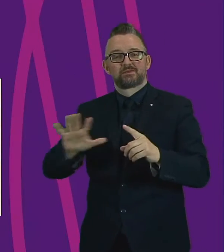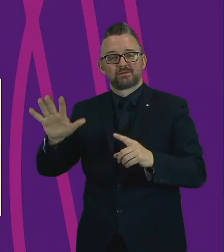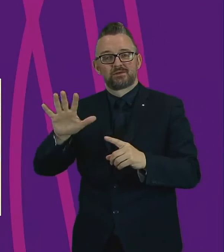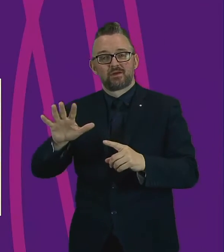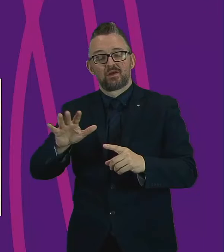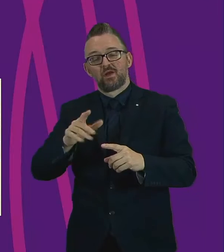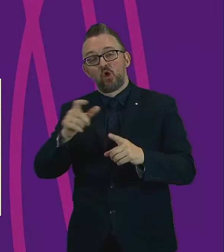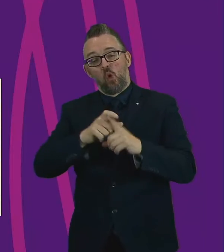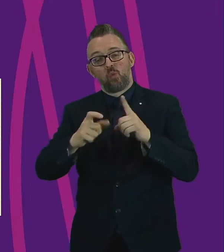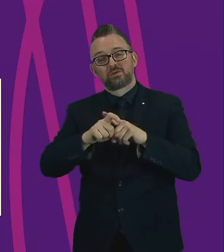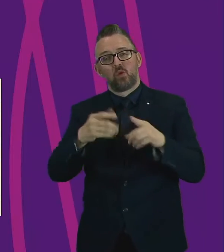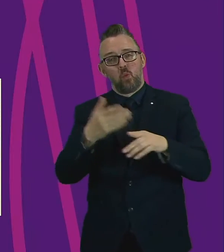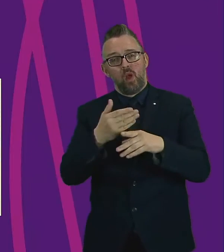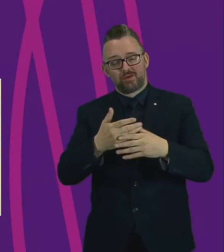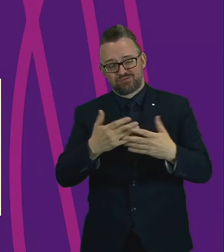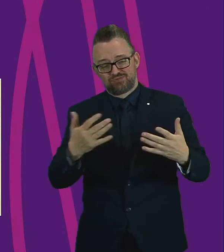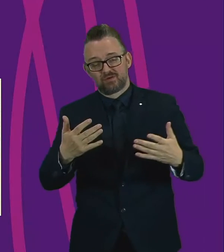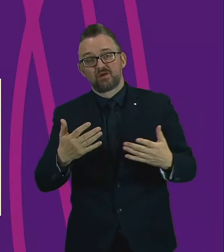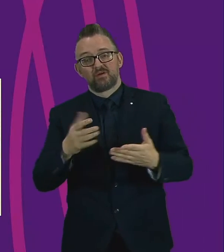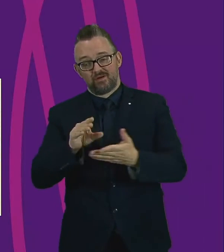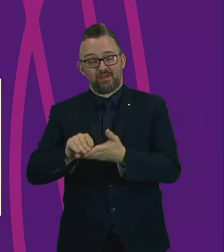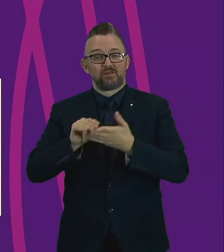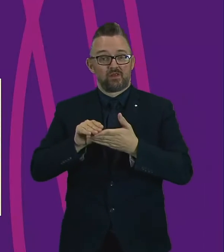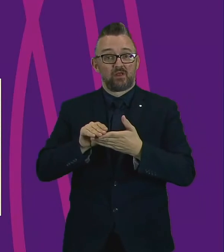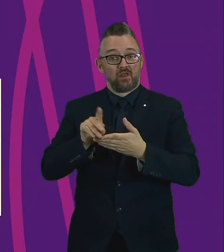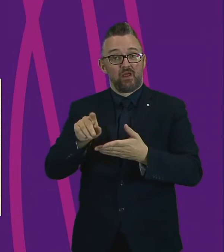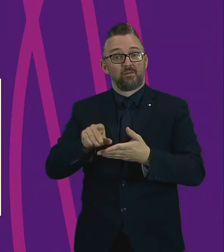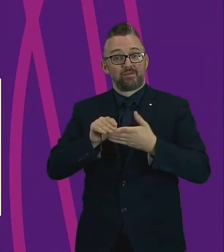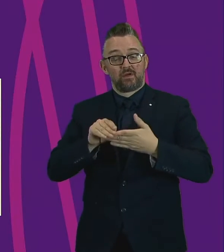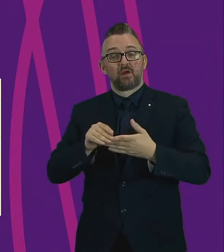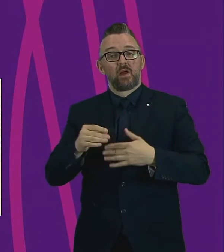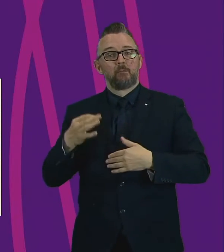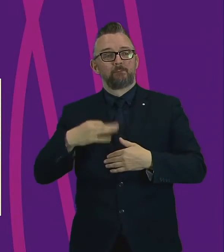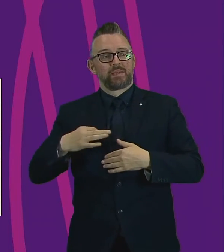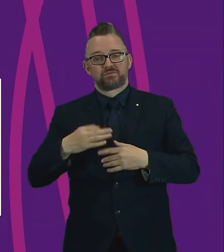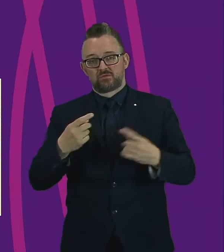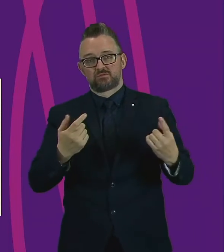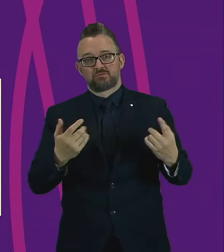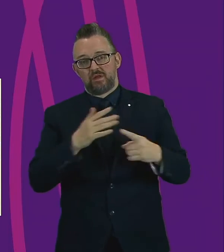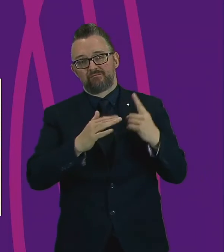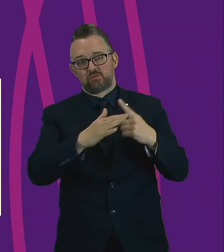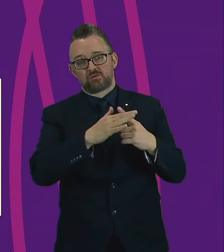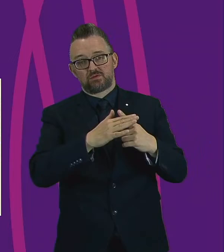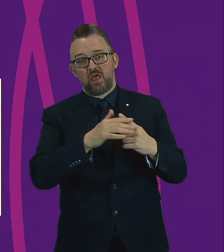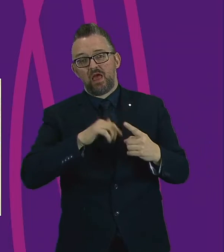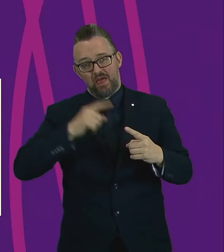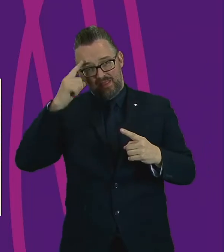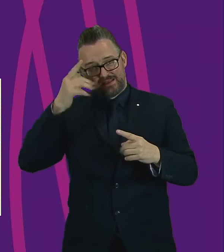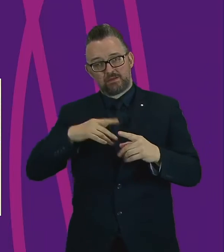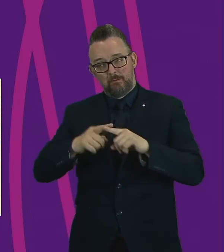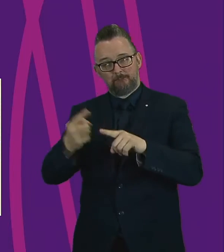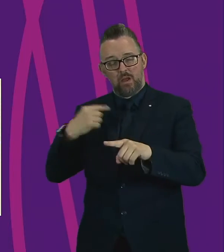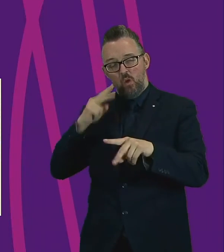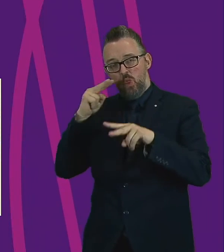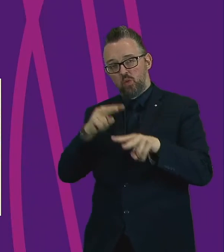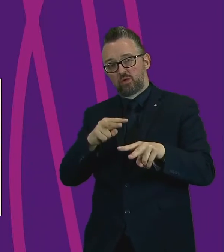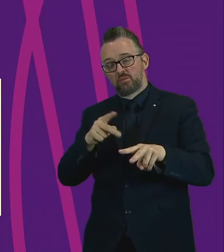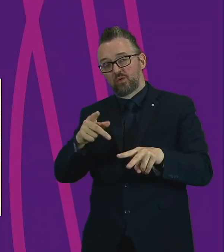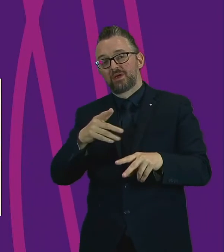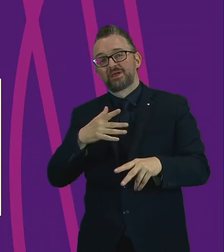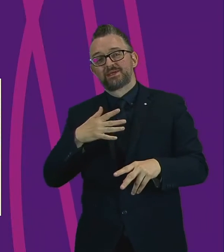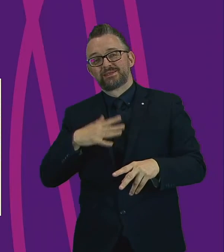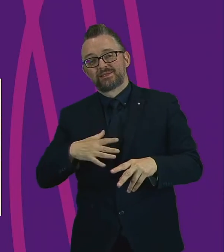work was carried out for a living wage that benefited the environment, and I think we need to look at that again. But we must ensure an